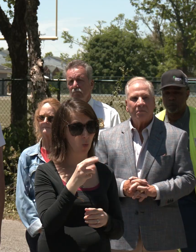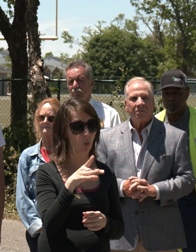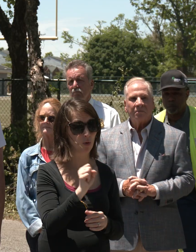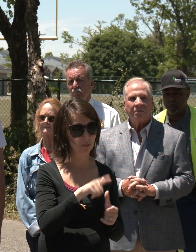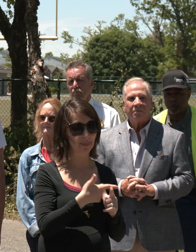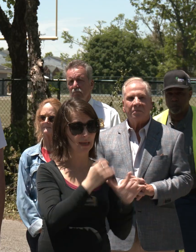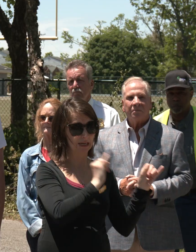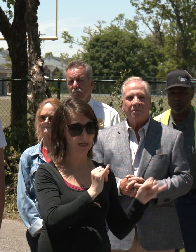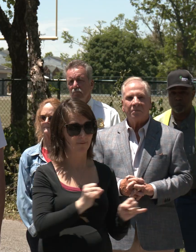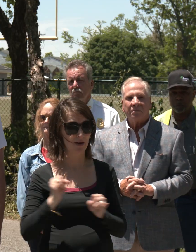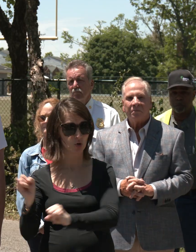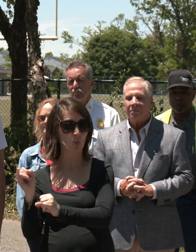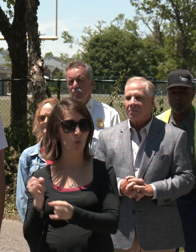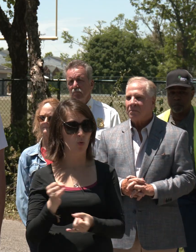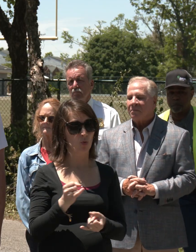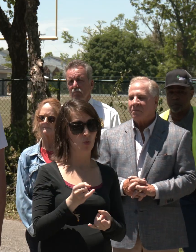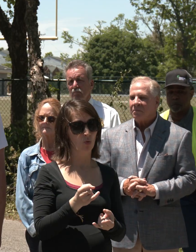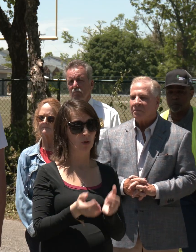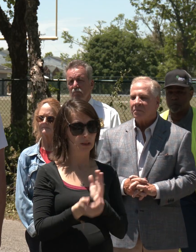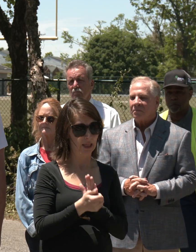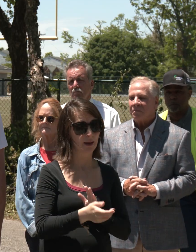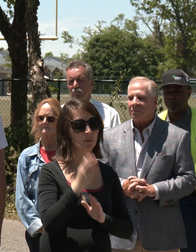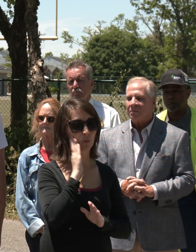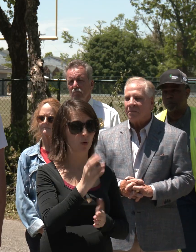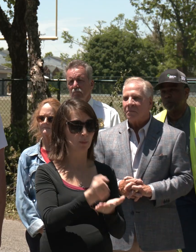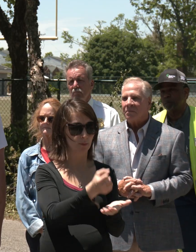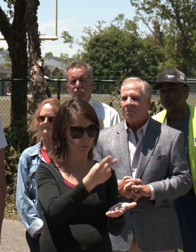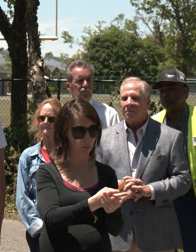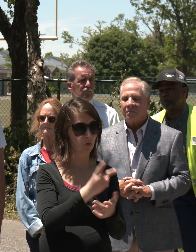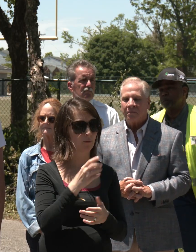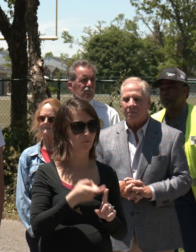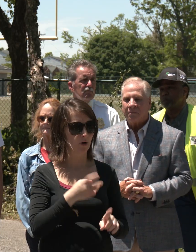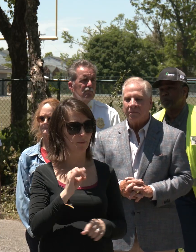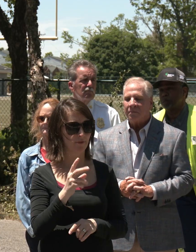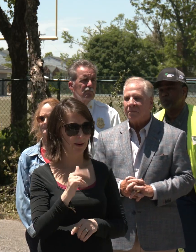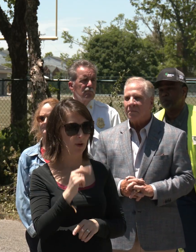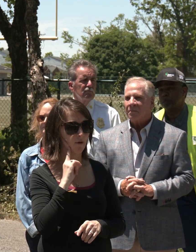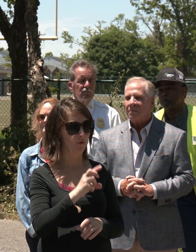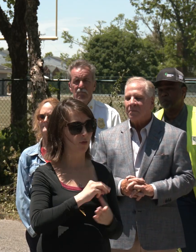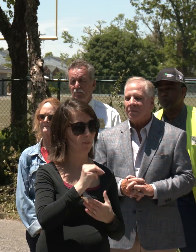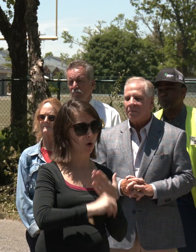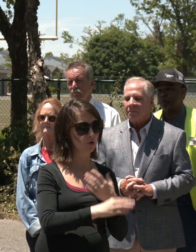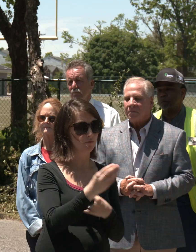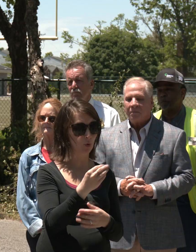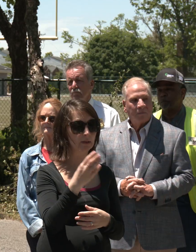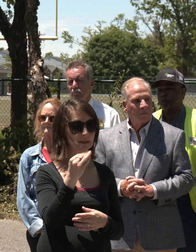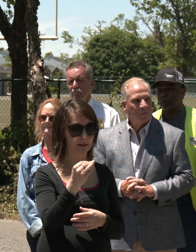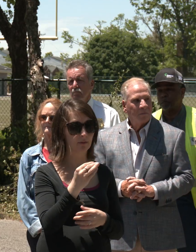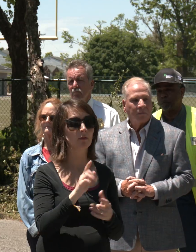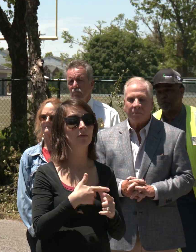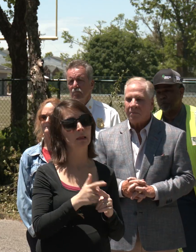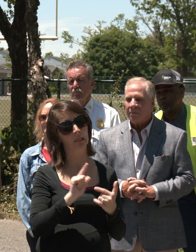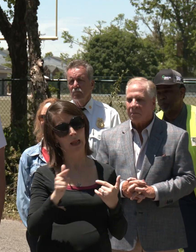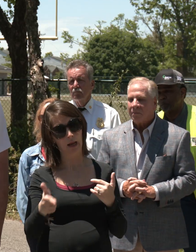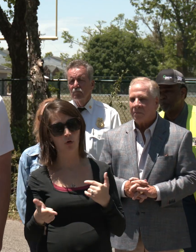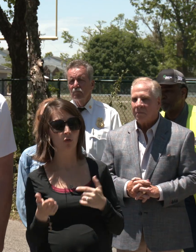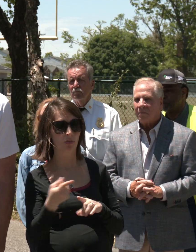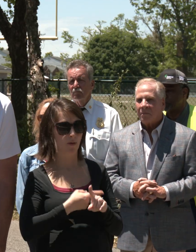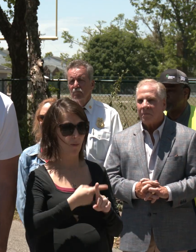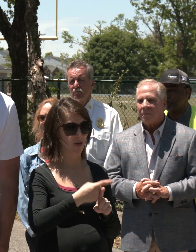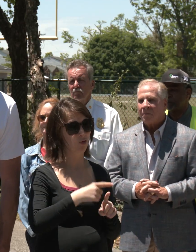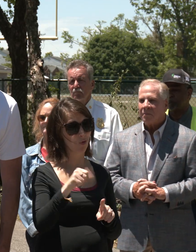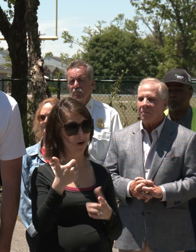be granted by FEMA for those that storm on March 14th. Later in the month, there was other weather